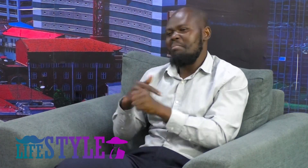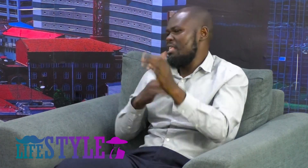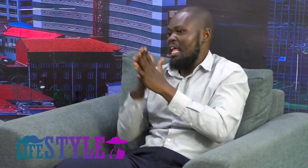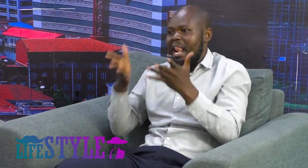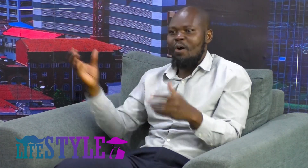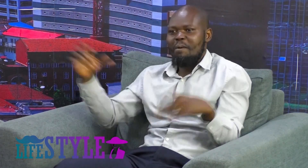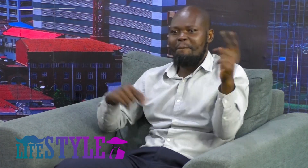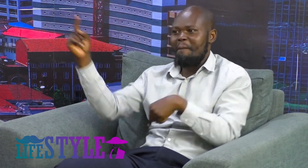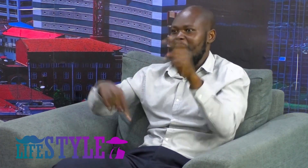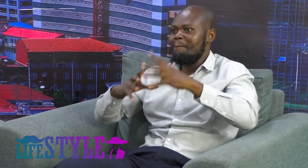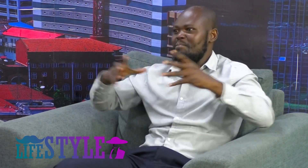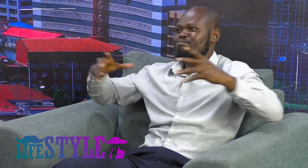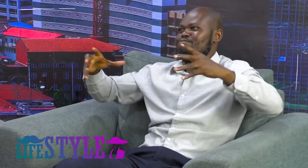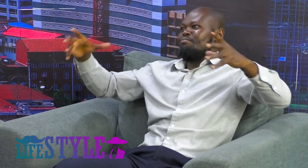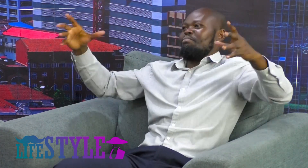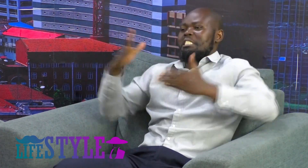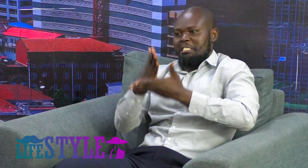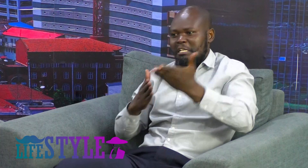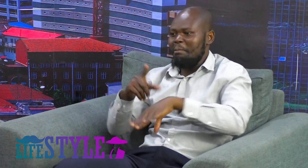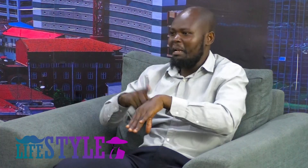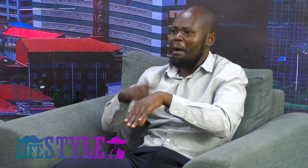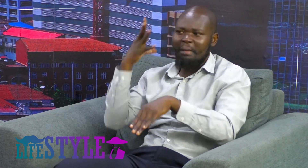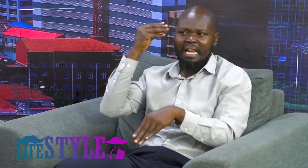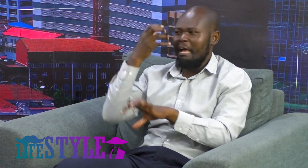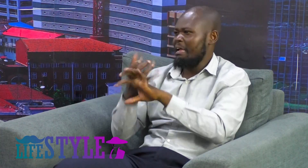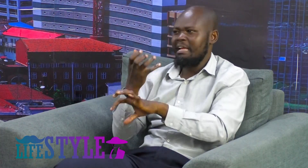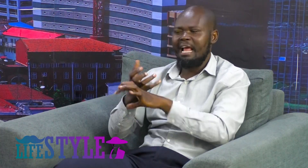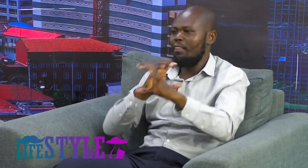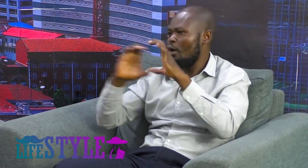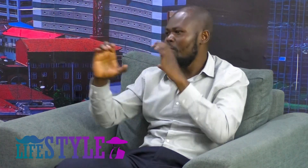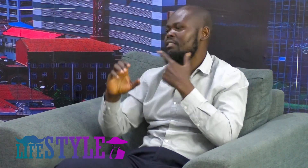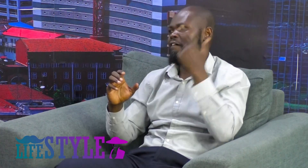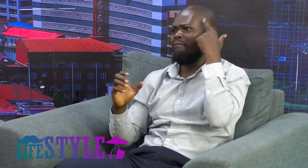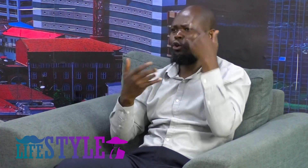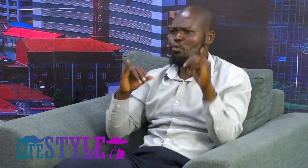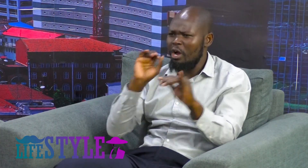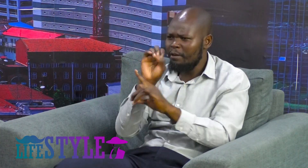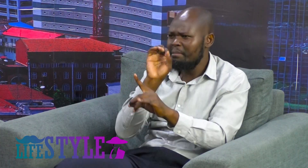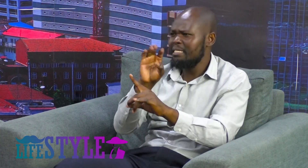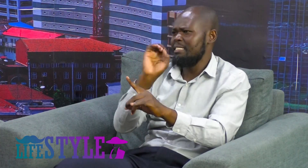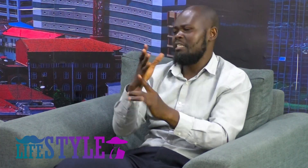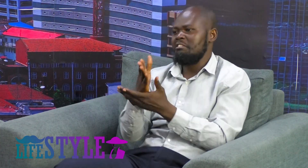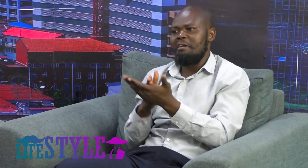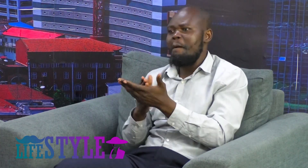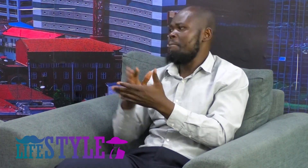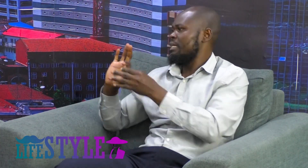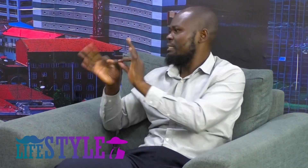and it's been a very good place for even other deaf, and now we've even expanded our staff, and sometimes